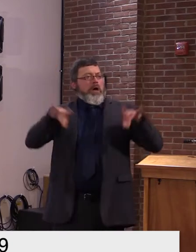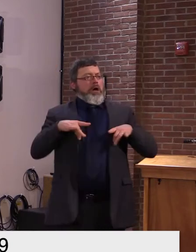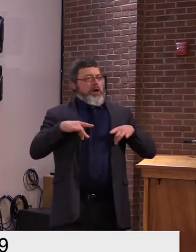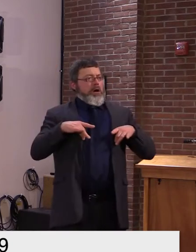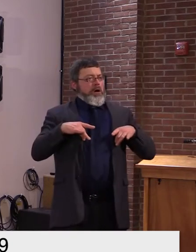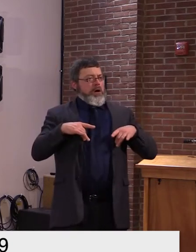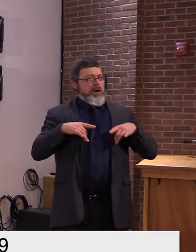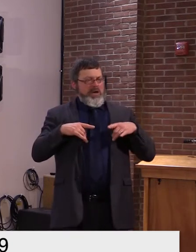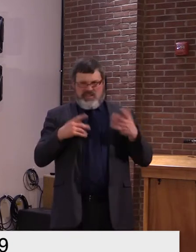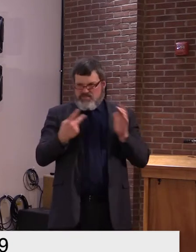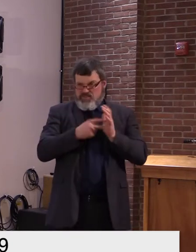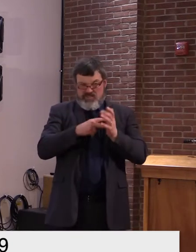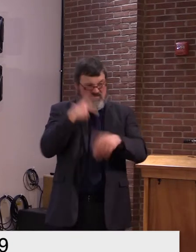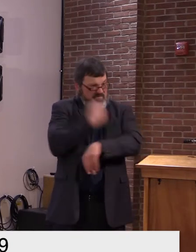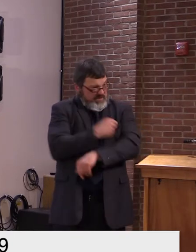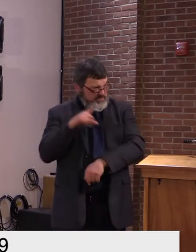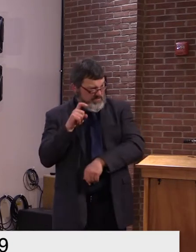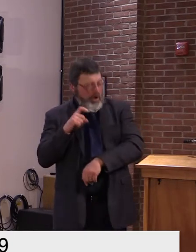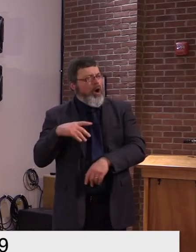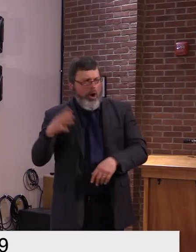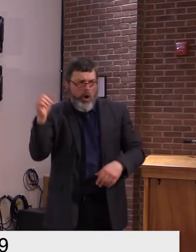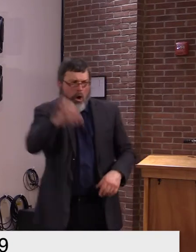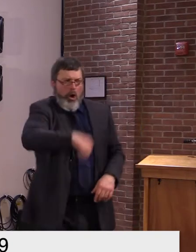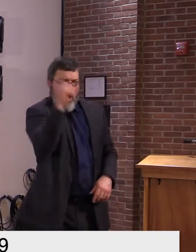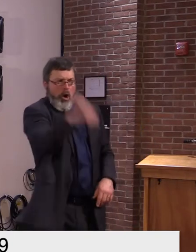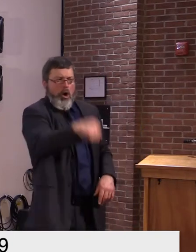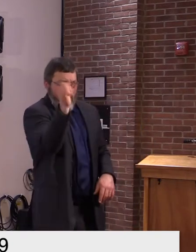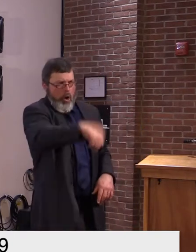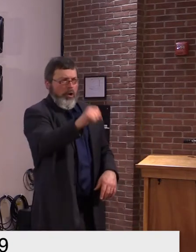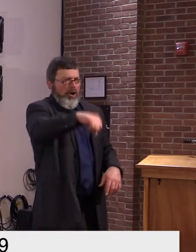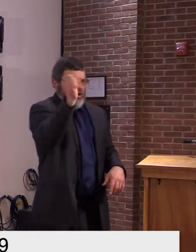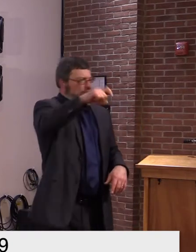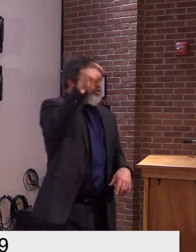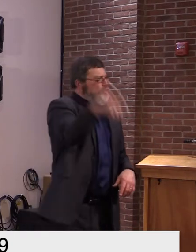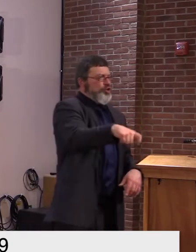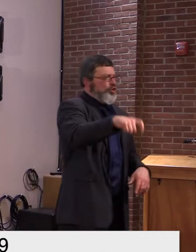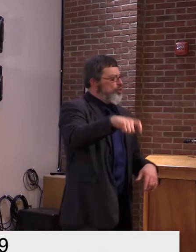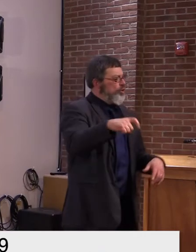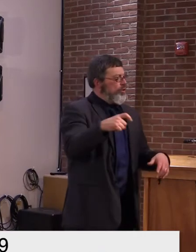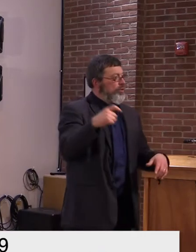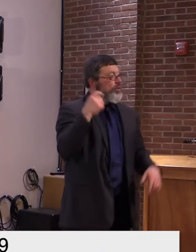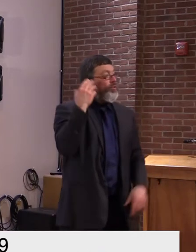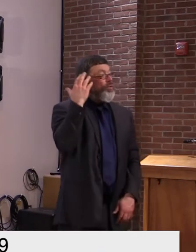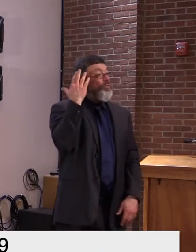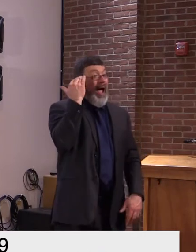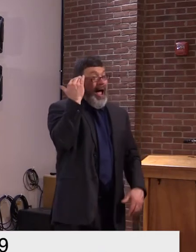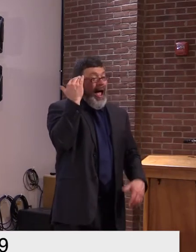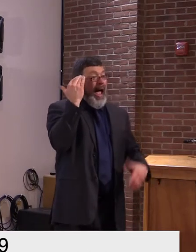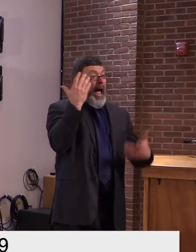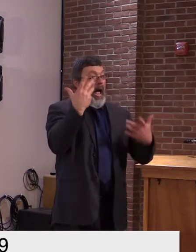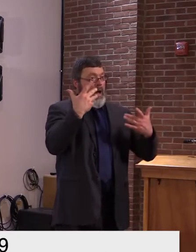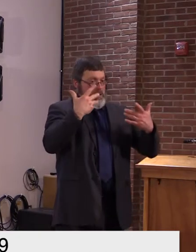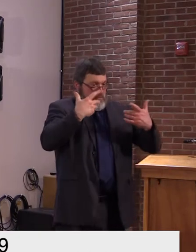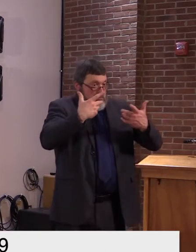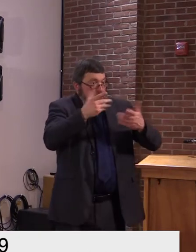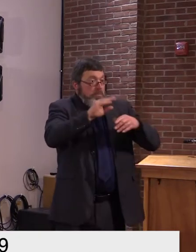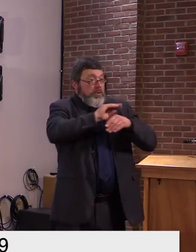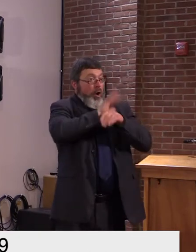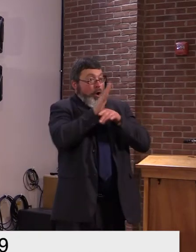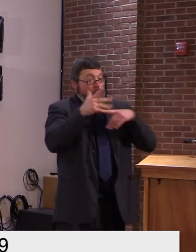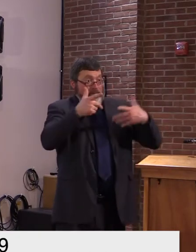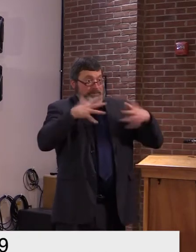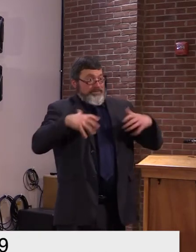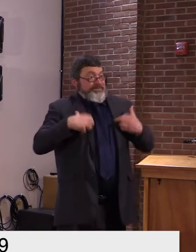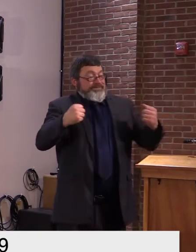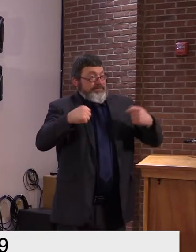Moving to another vaccine topic, the Advisory Committee on Immunization Practices voted on Sunday to recommend that the next